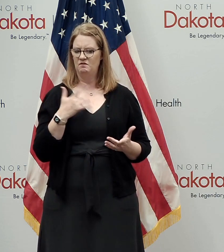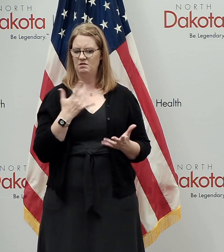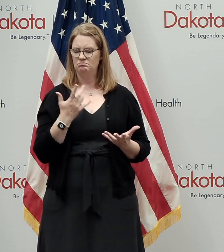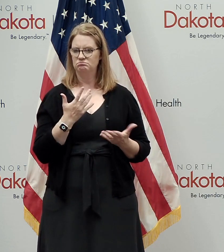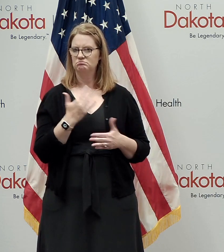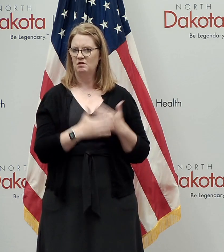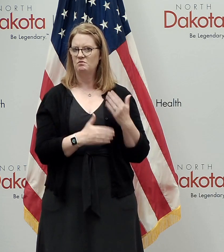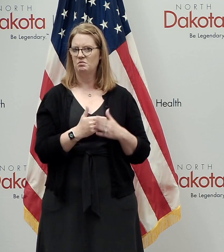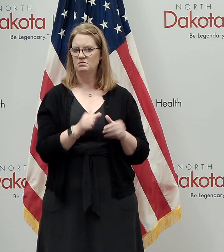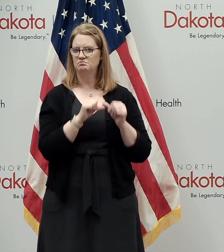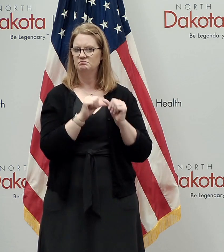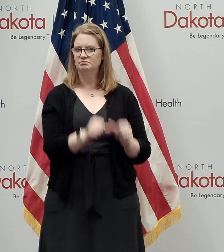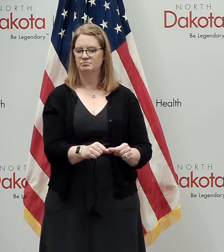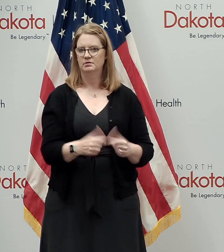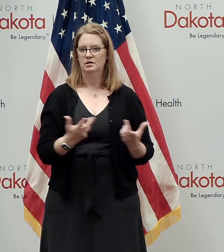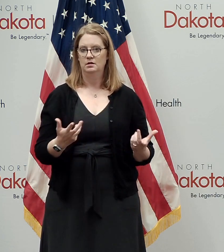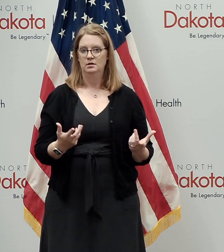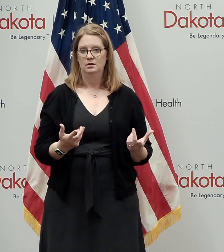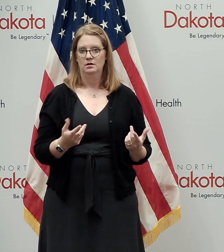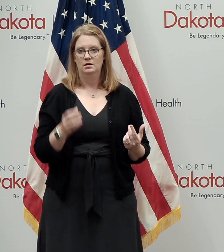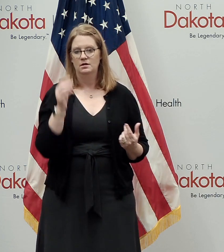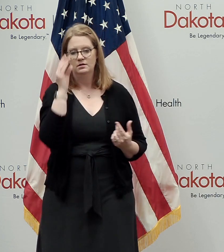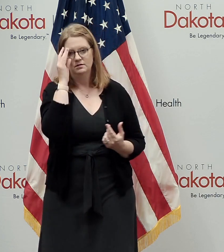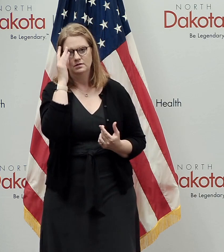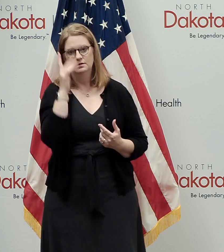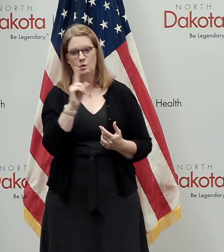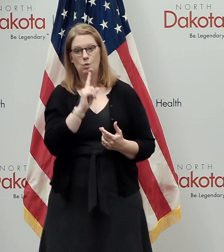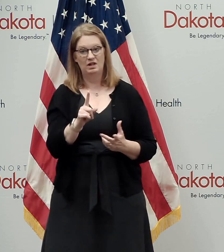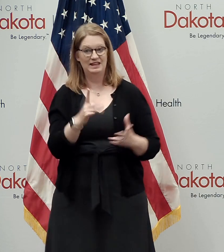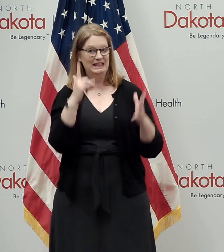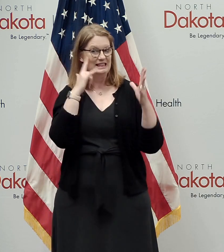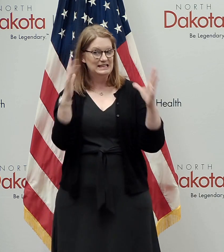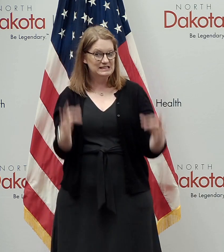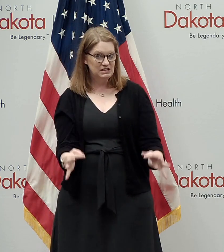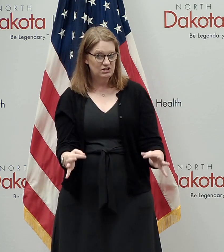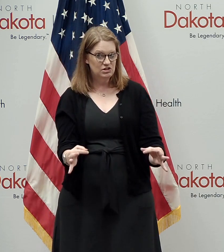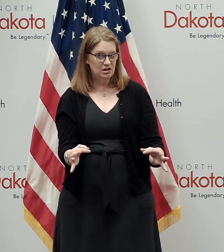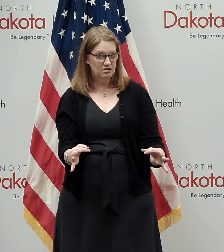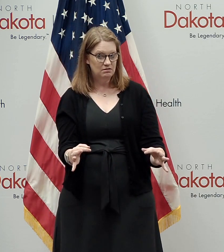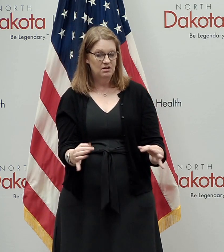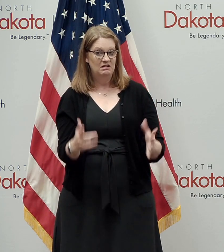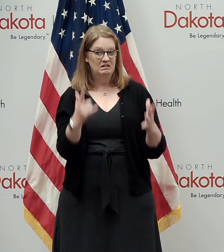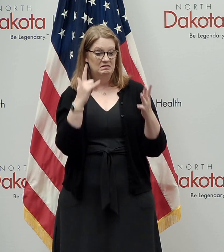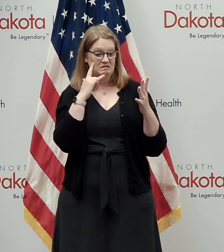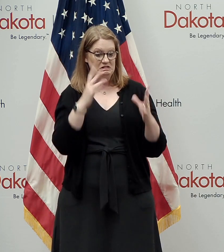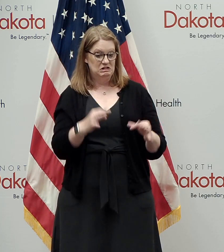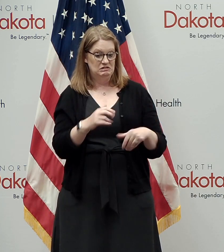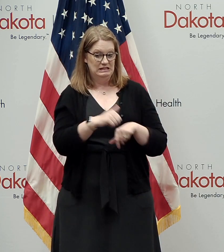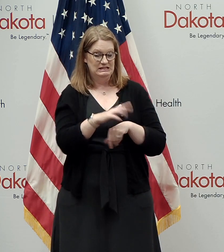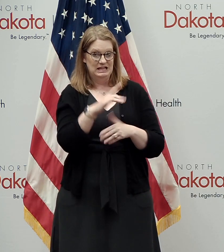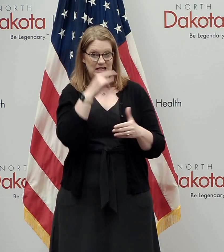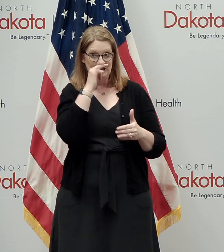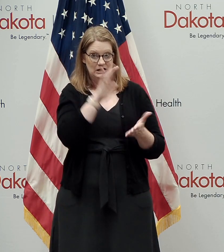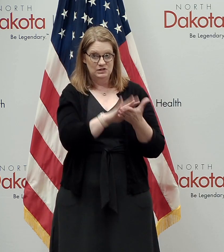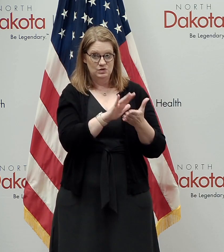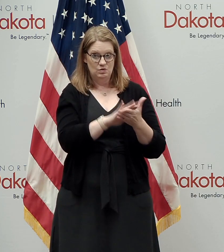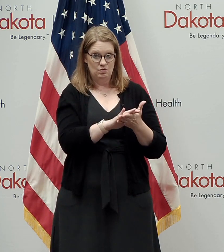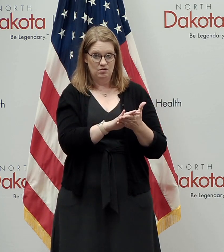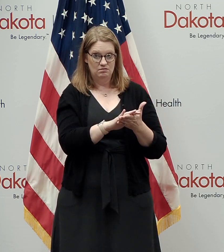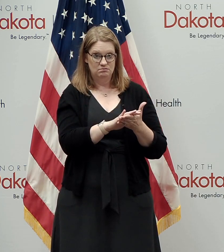we have. But if an individual parent, again, the ultimate decision maker on whether a student goes to school or not is a parent. So if a parent